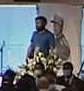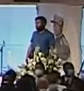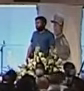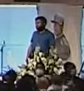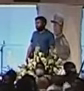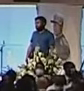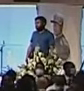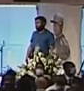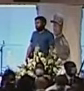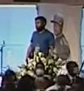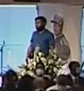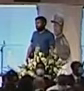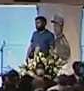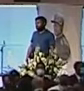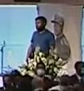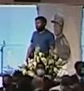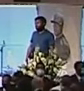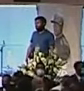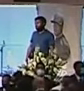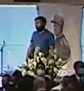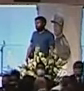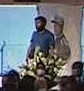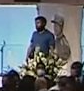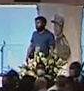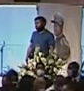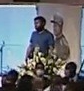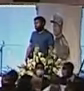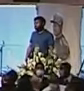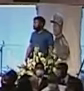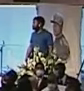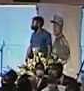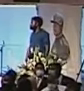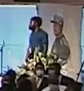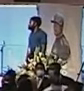Keeper my soul.